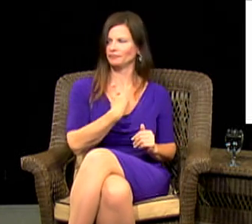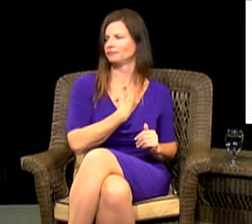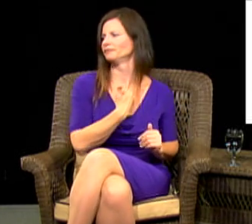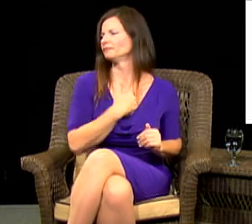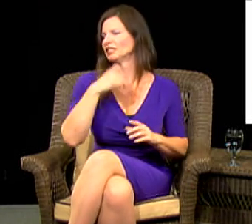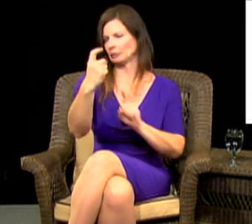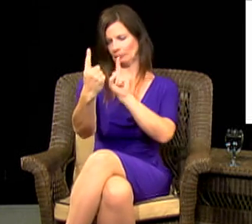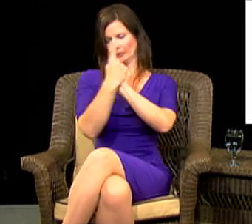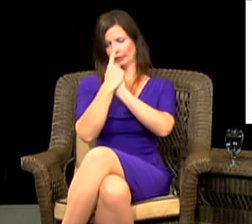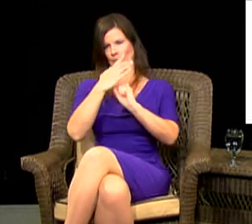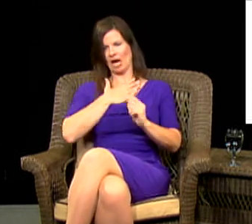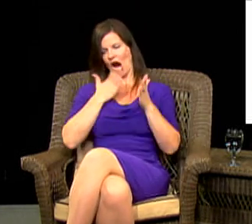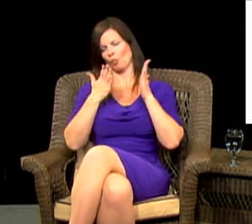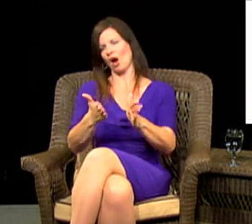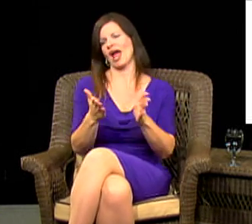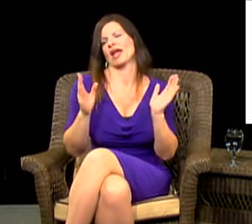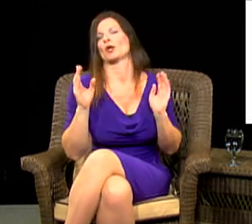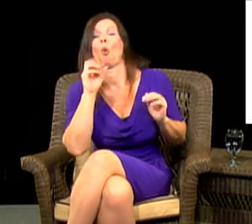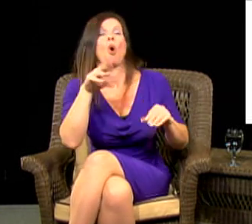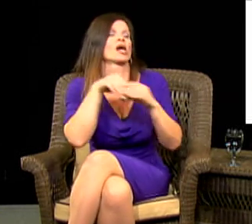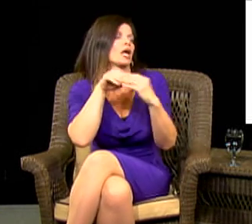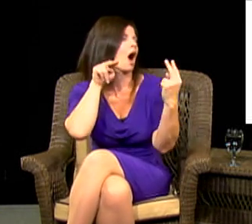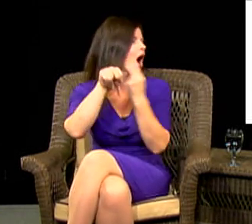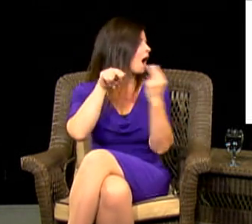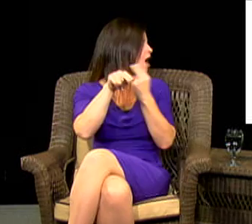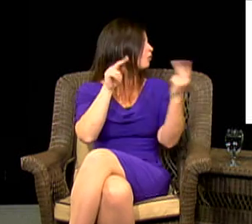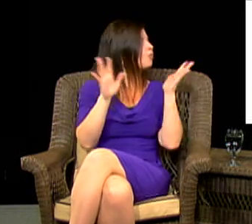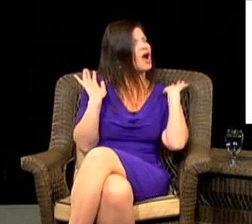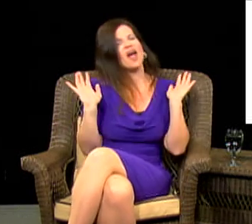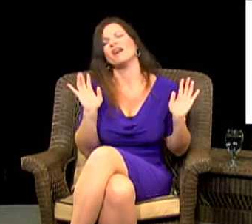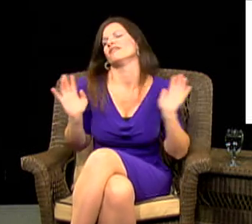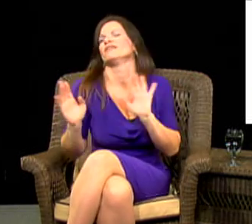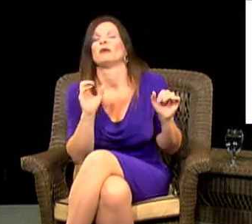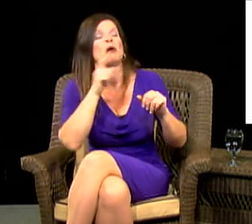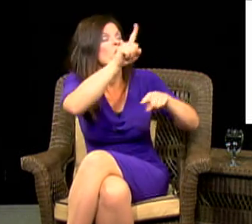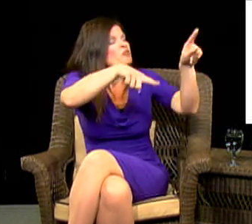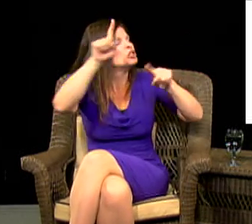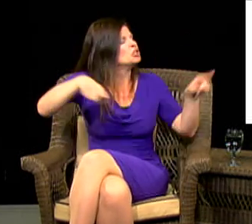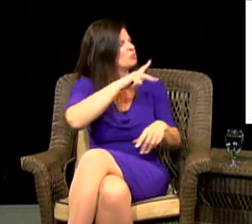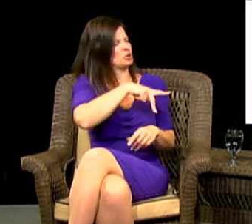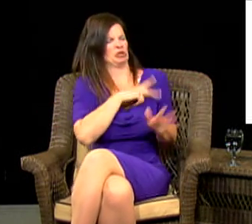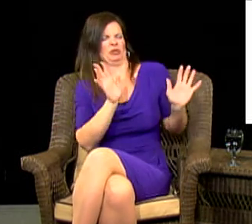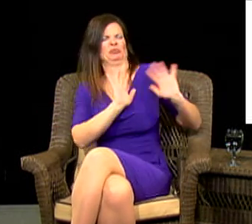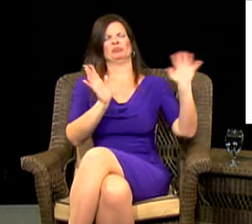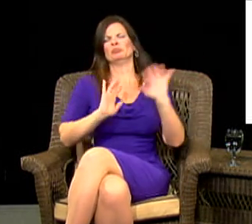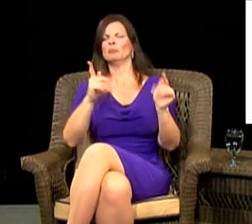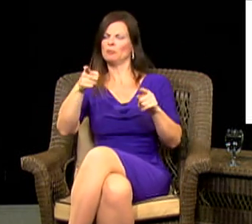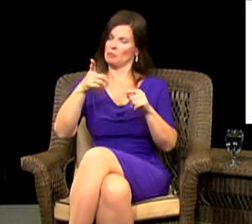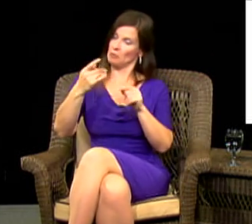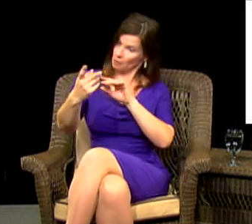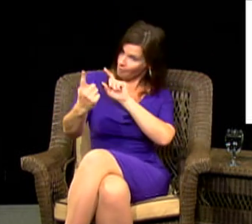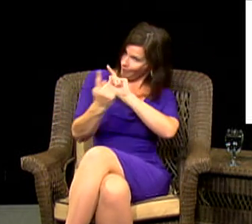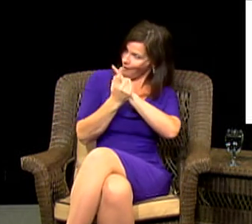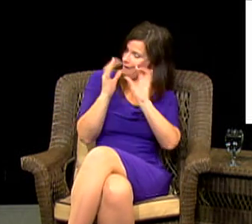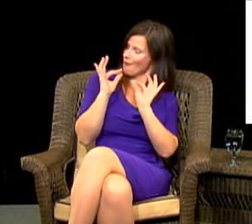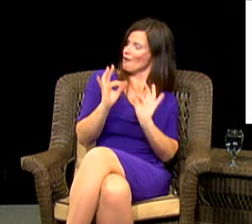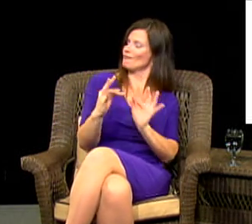get too involved in the dirty business. They don't get too involved in the fights. And then others feel like they're too good for everyone. They're just better